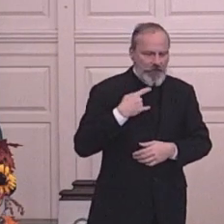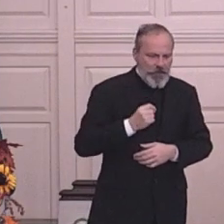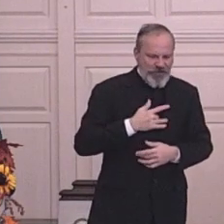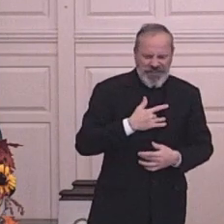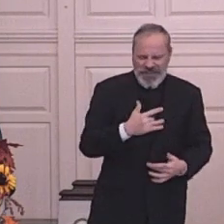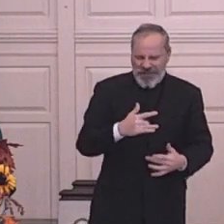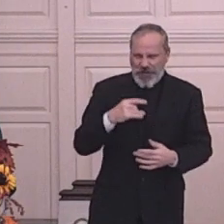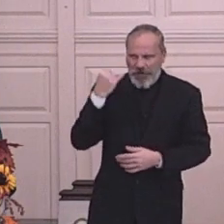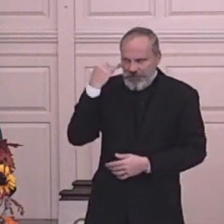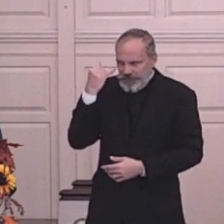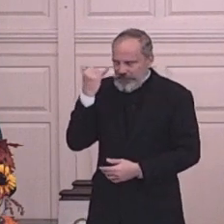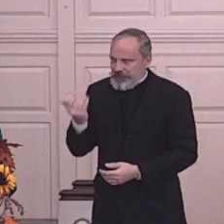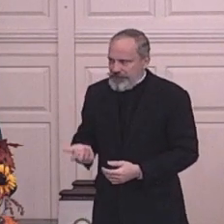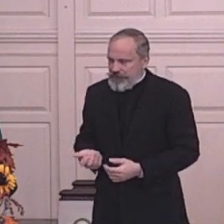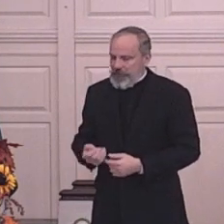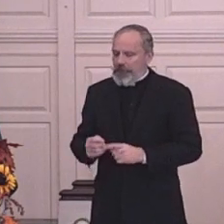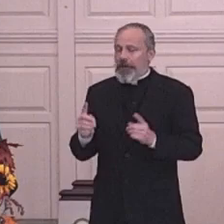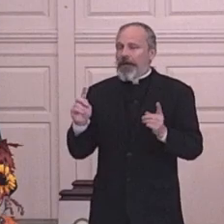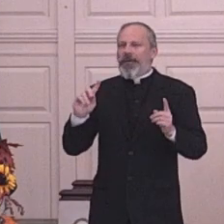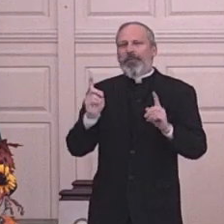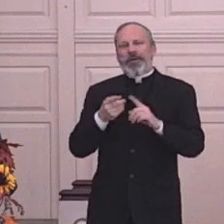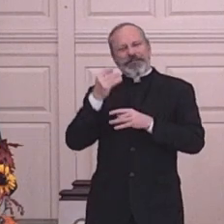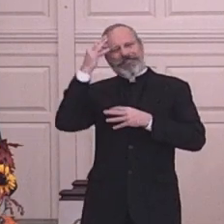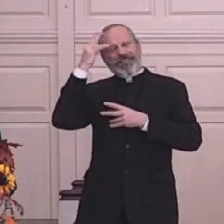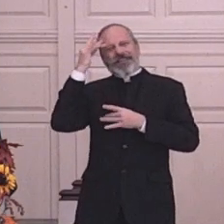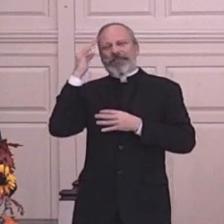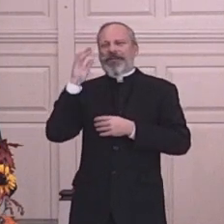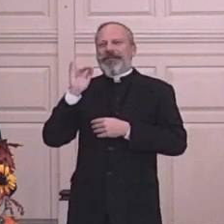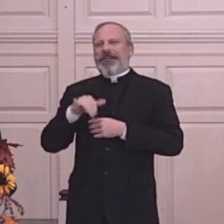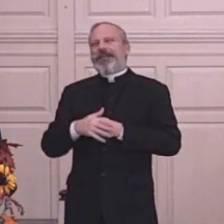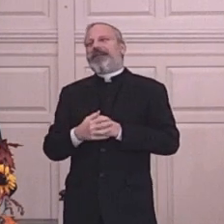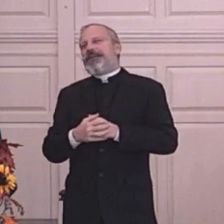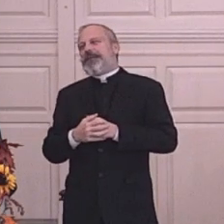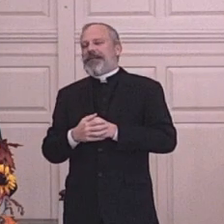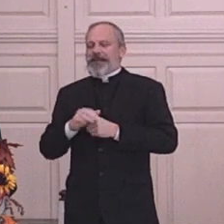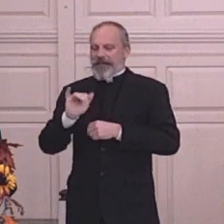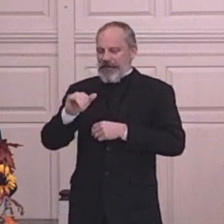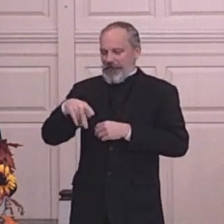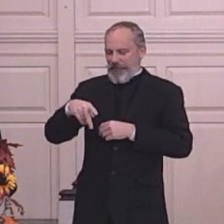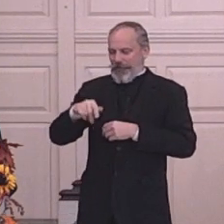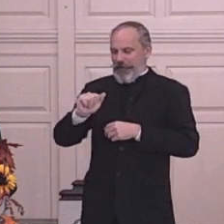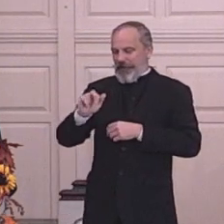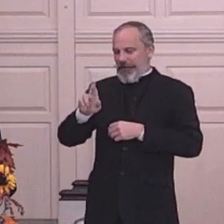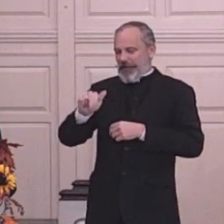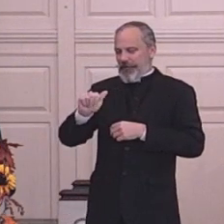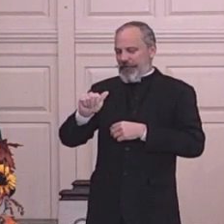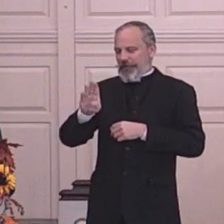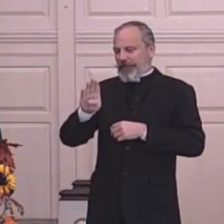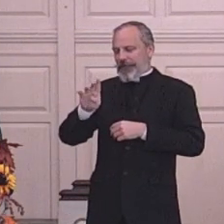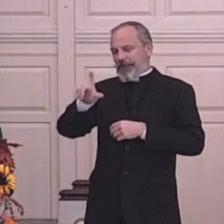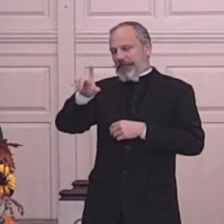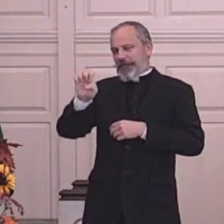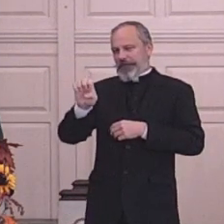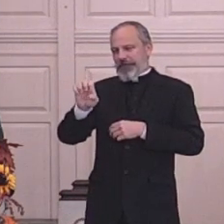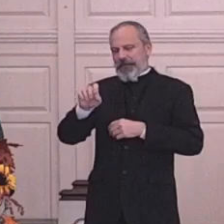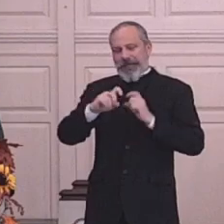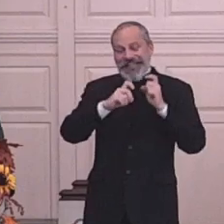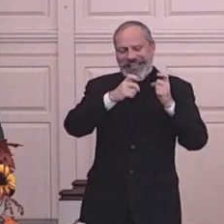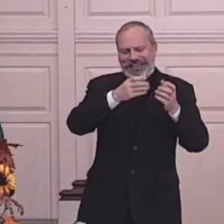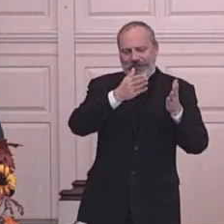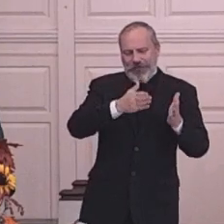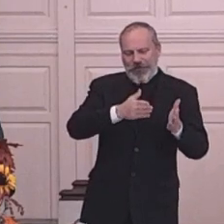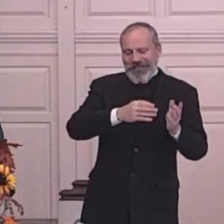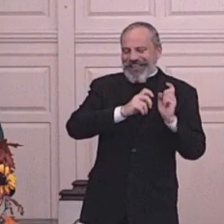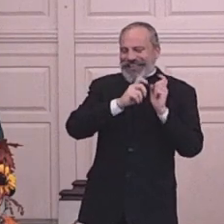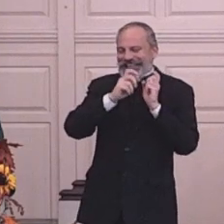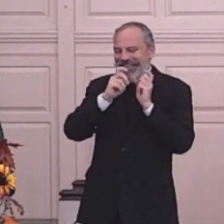jealousy. But when you reflect upon this parable, you will know that the giver gave to